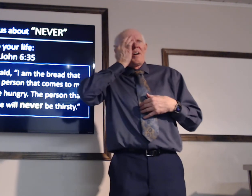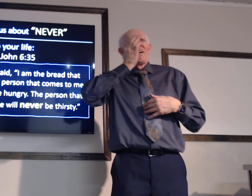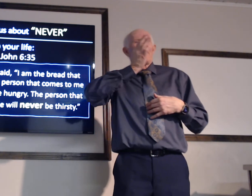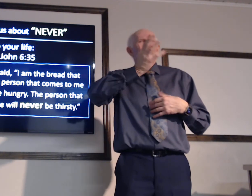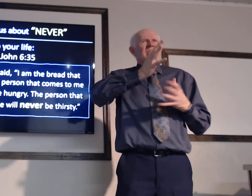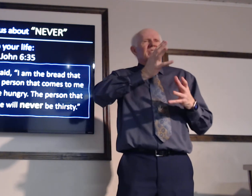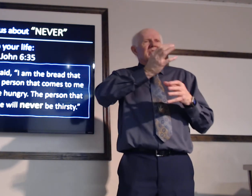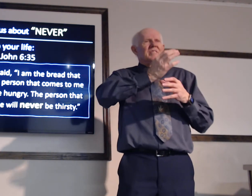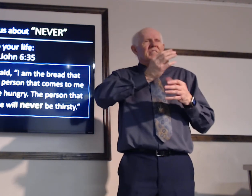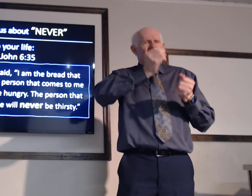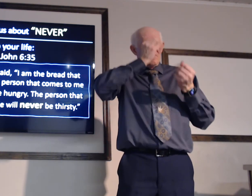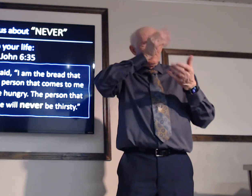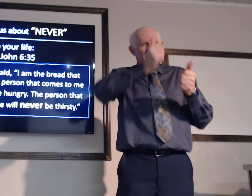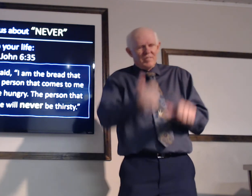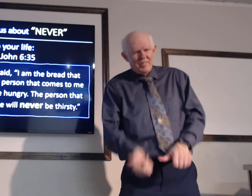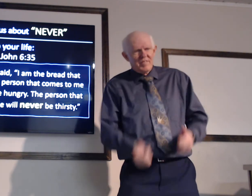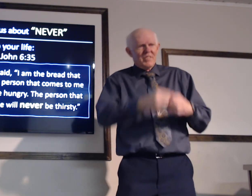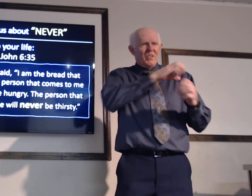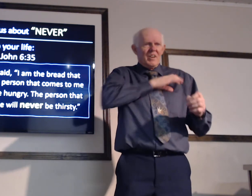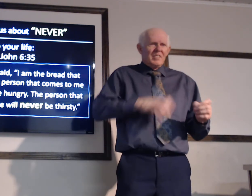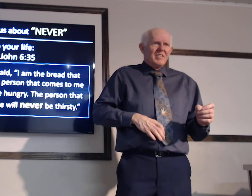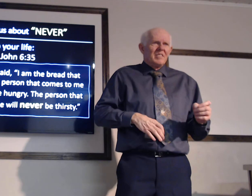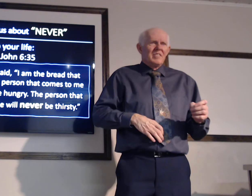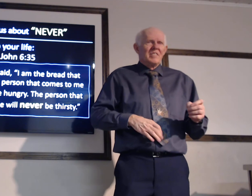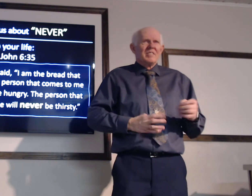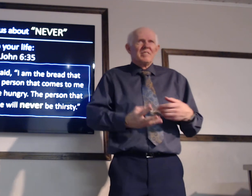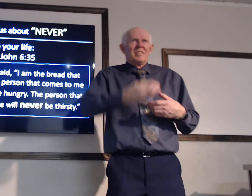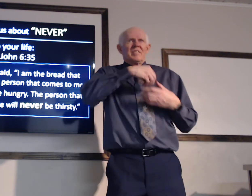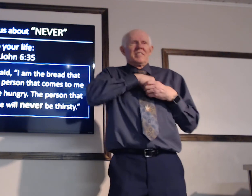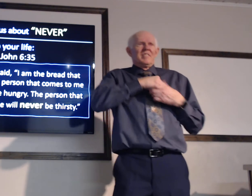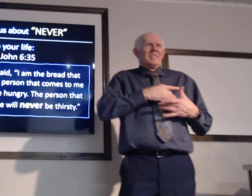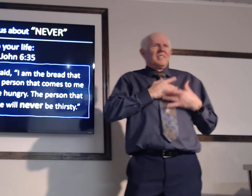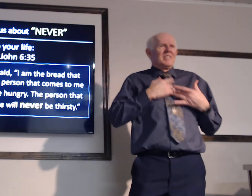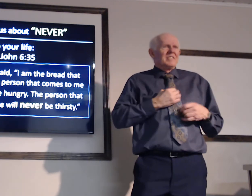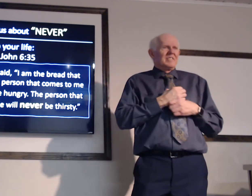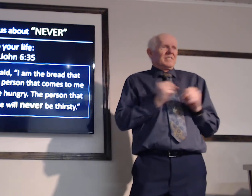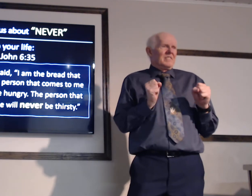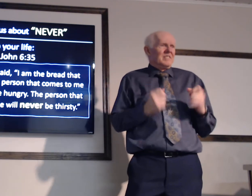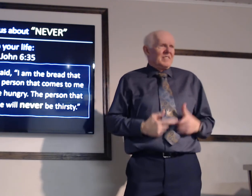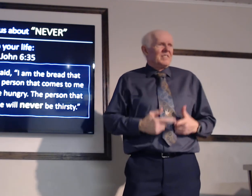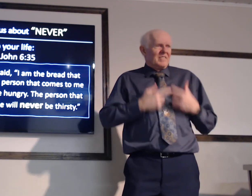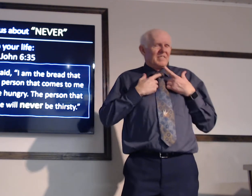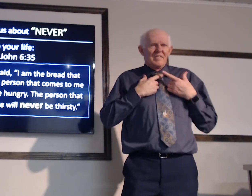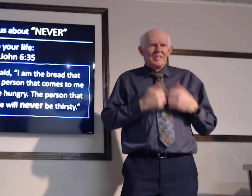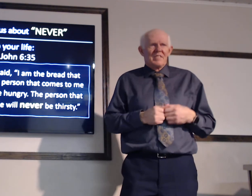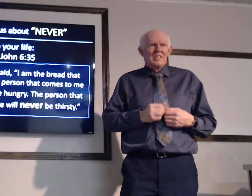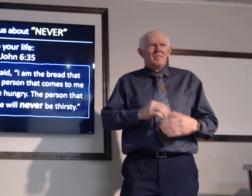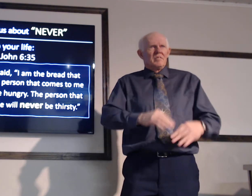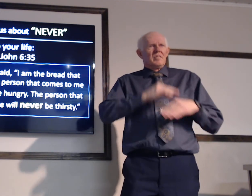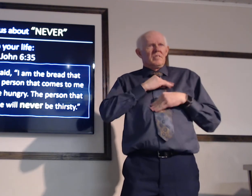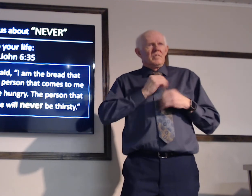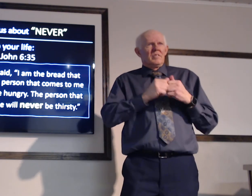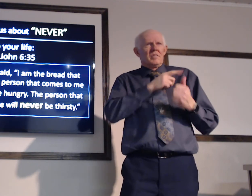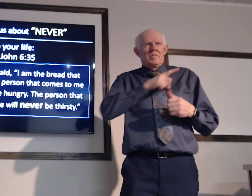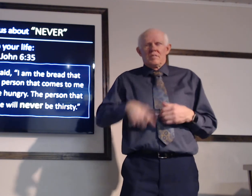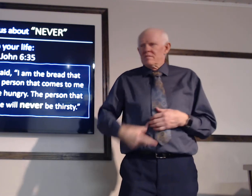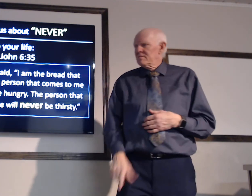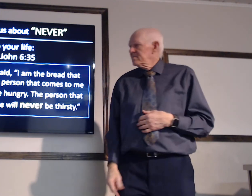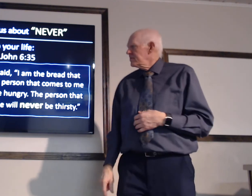we know we're baptized into Christ, and we get him in our hearts, and we're